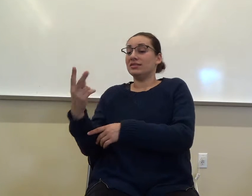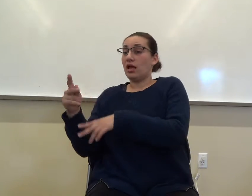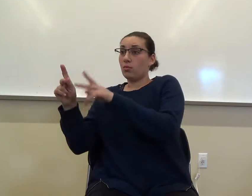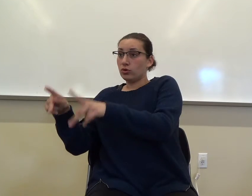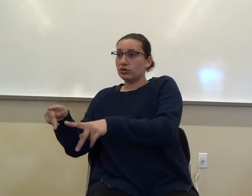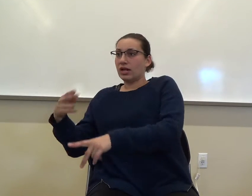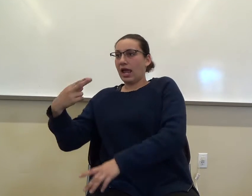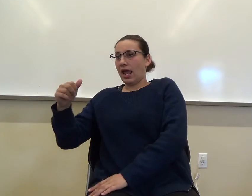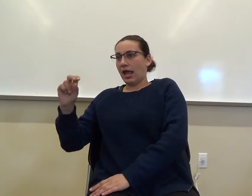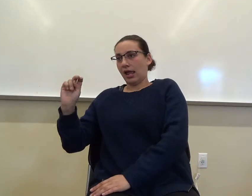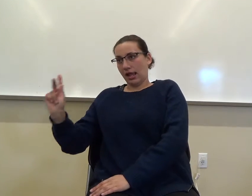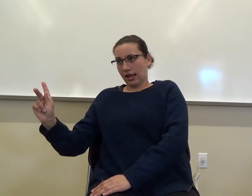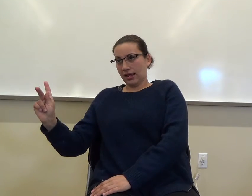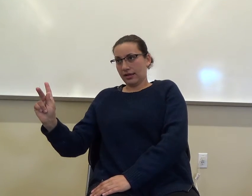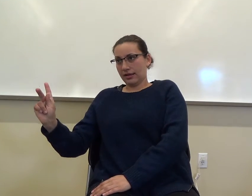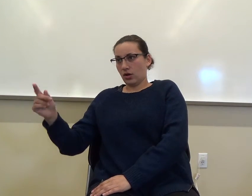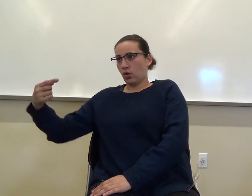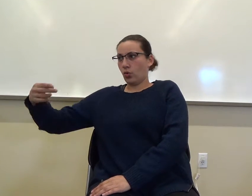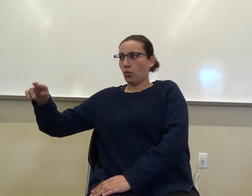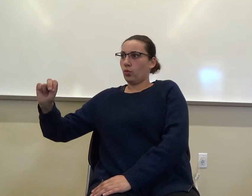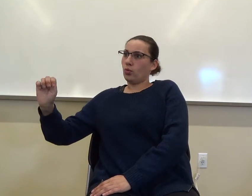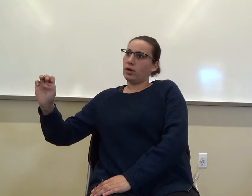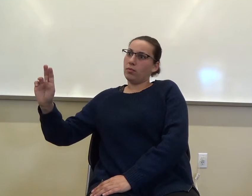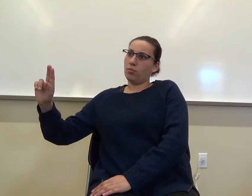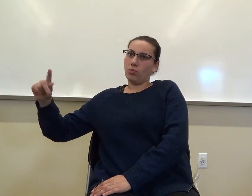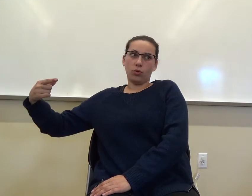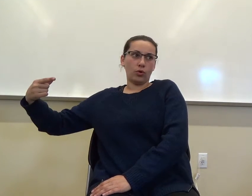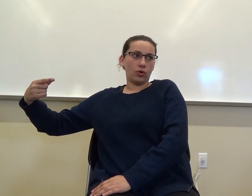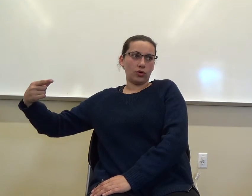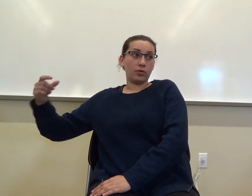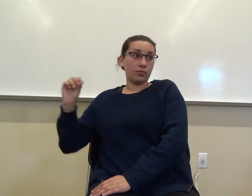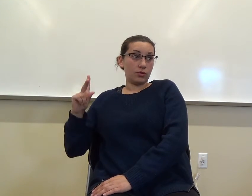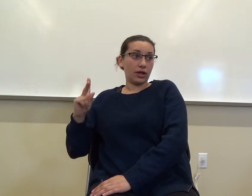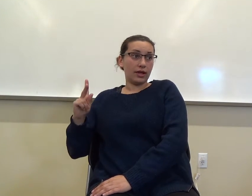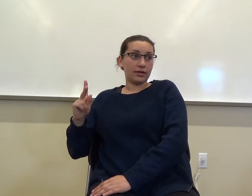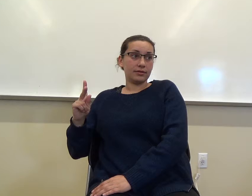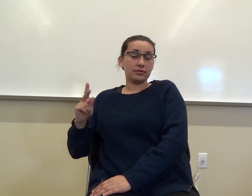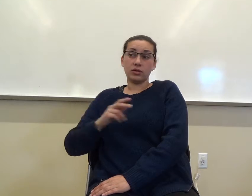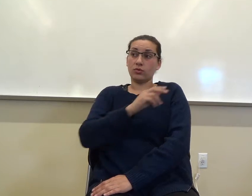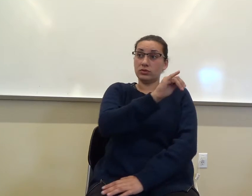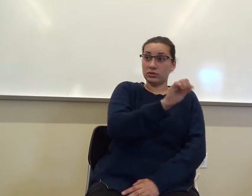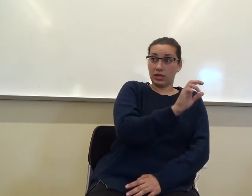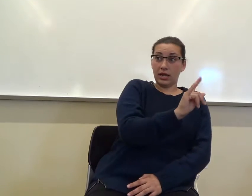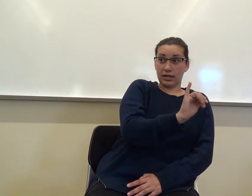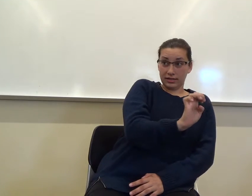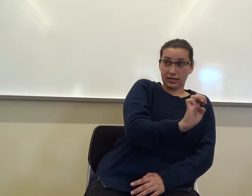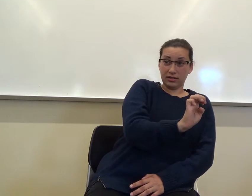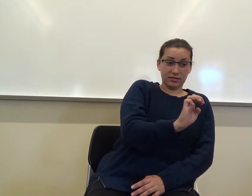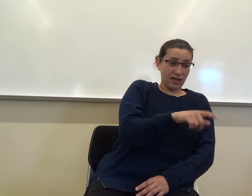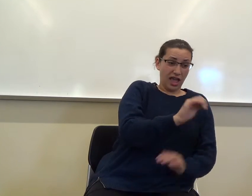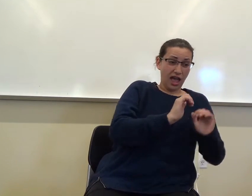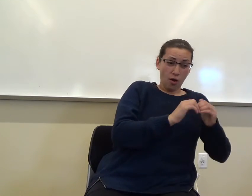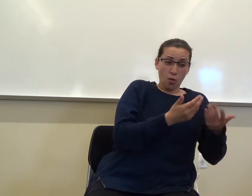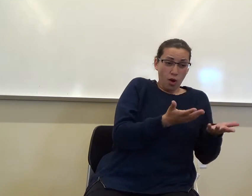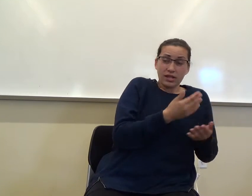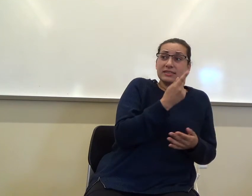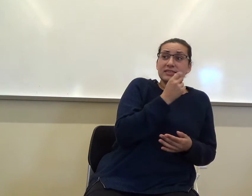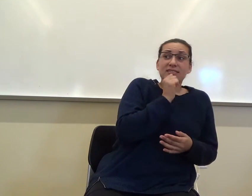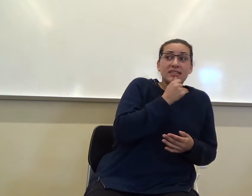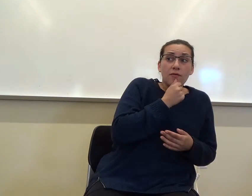Okay, so you had the introduction, the discussion of what Jackie Robinson suffered, the discussion of what Hank Greenberg suffered, and